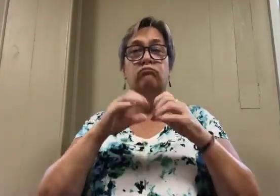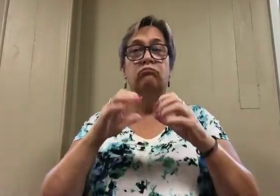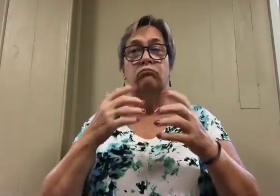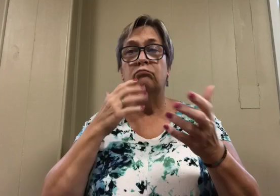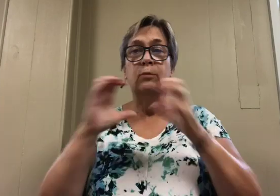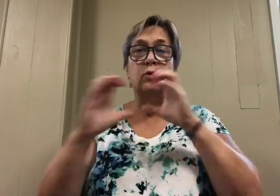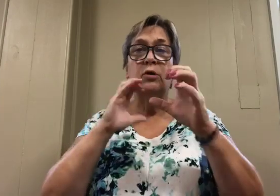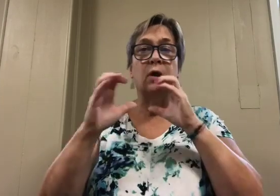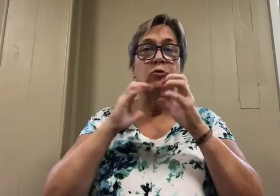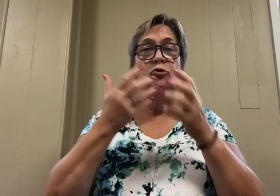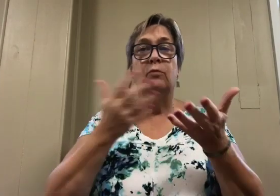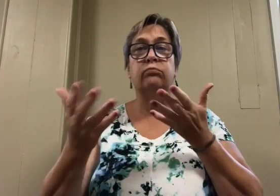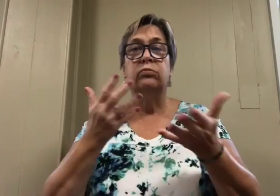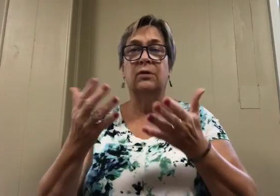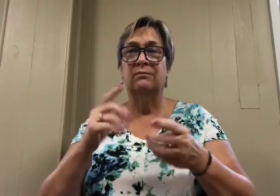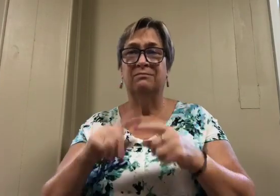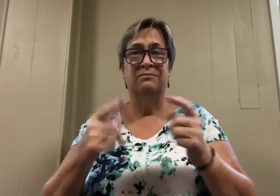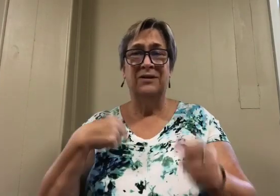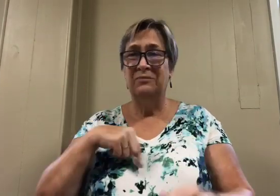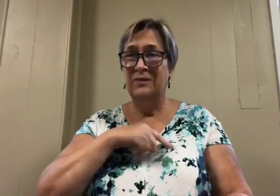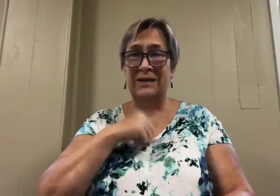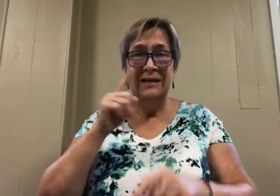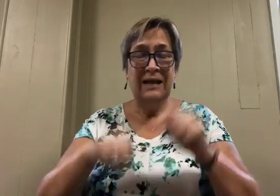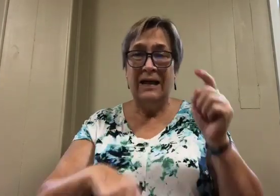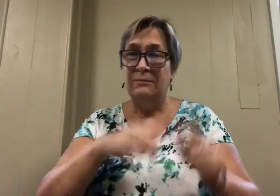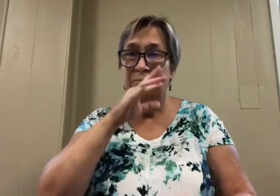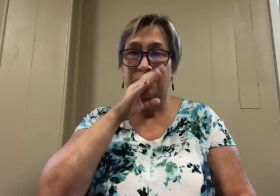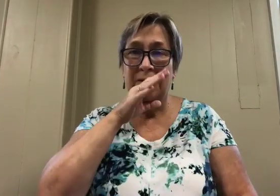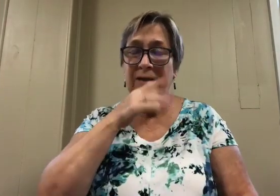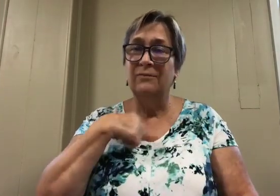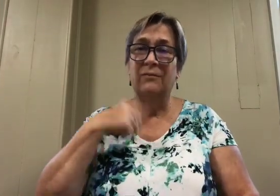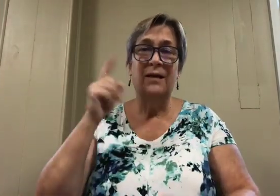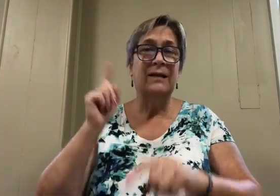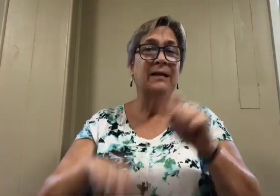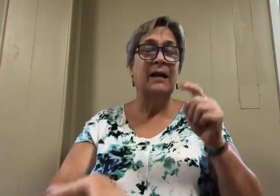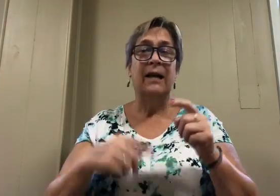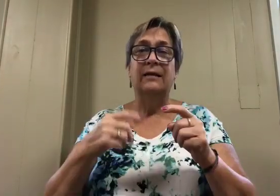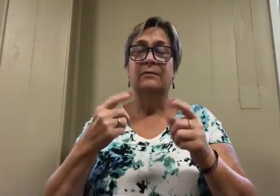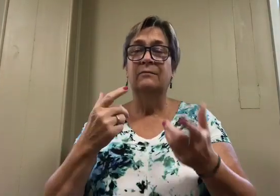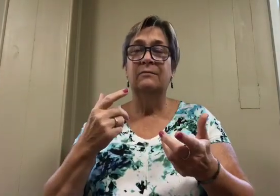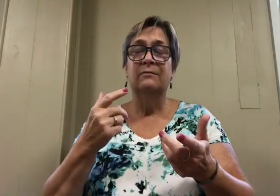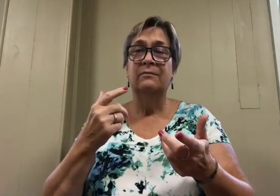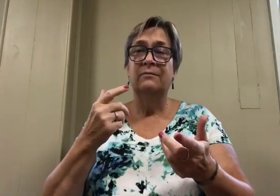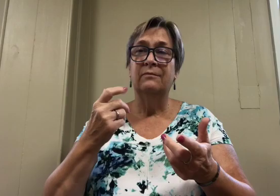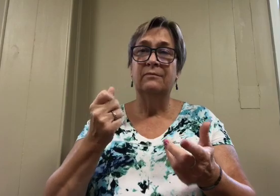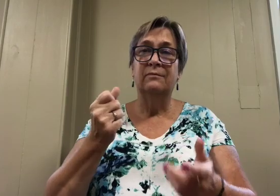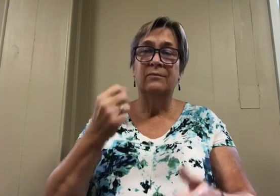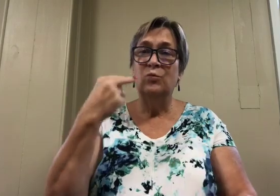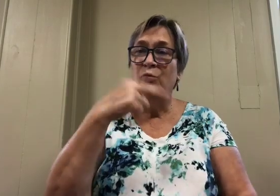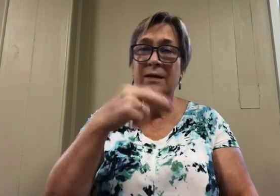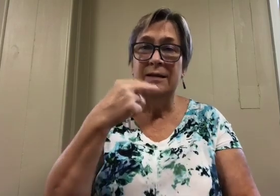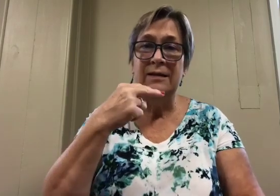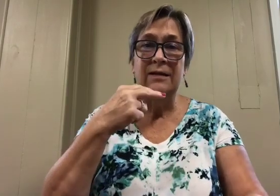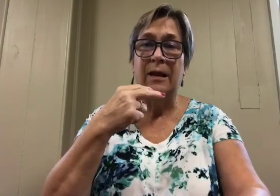the hearing community and to communicate with ease, that's just